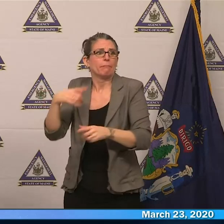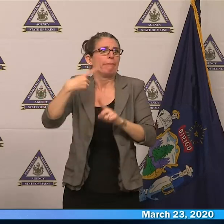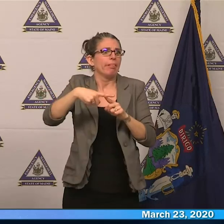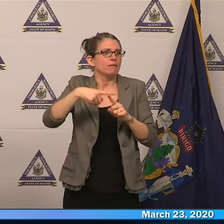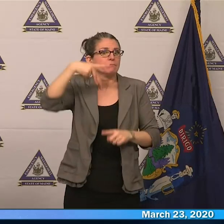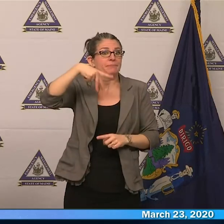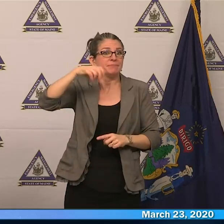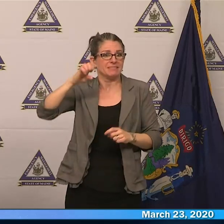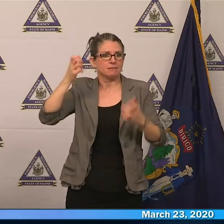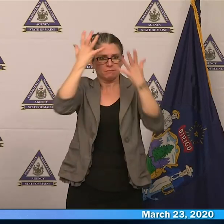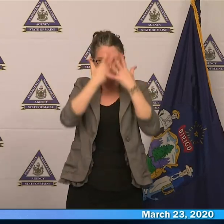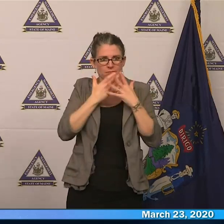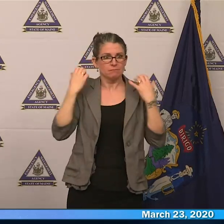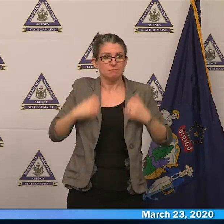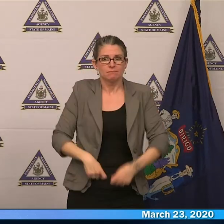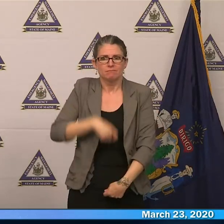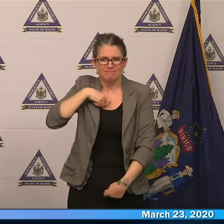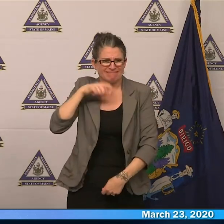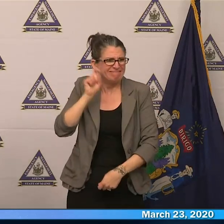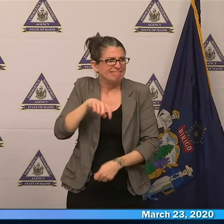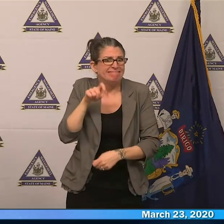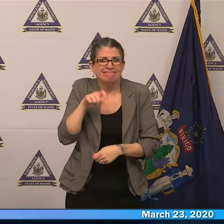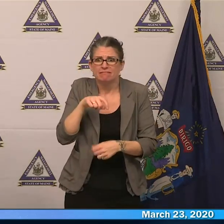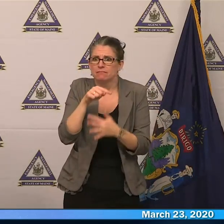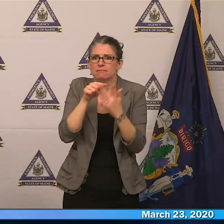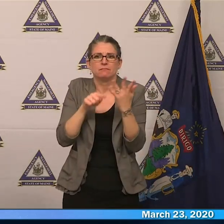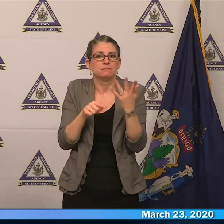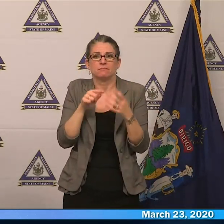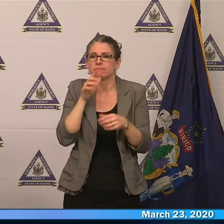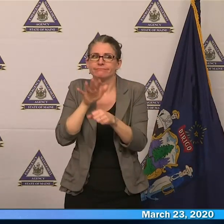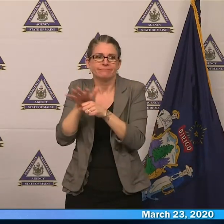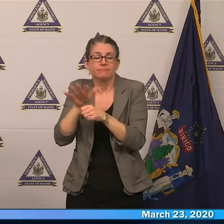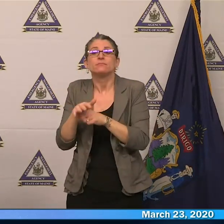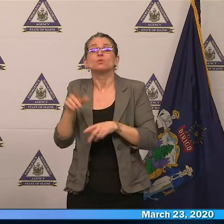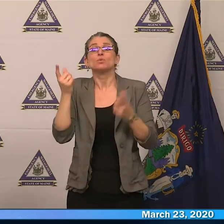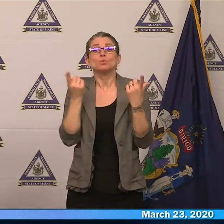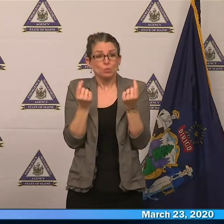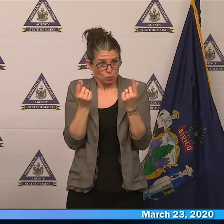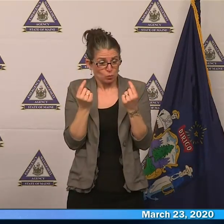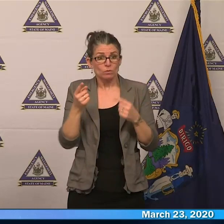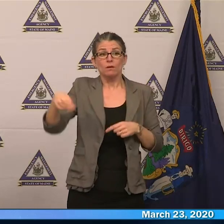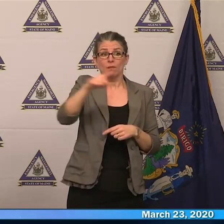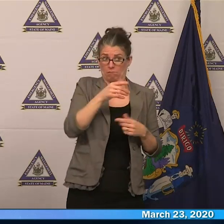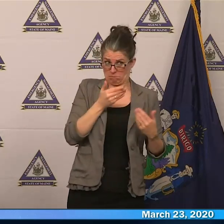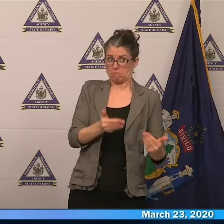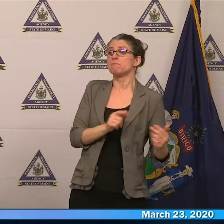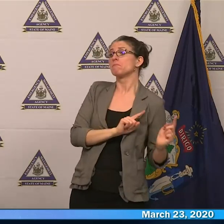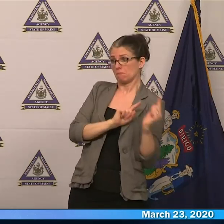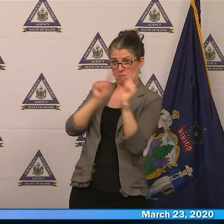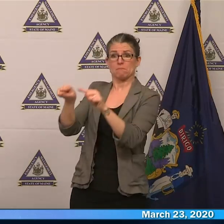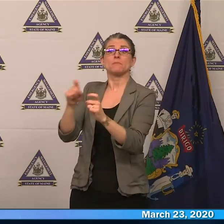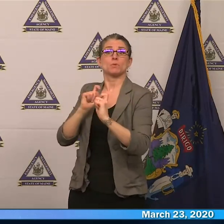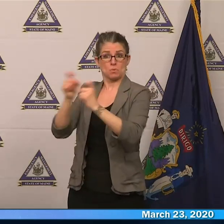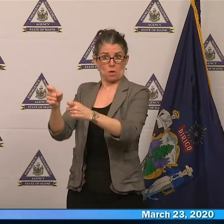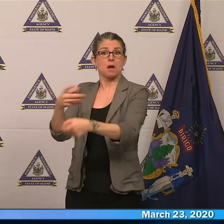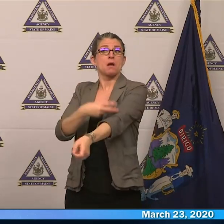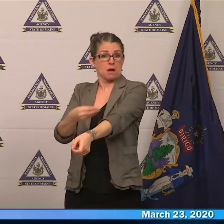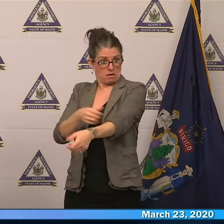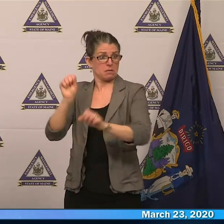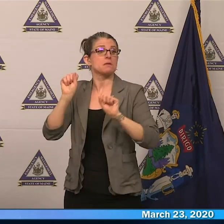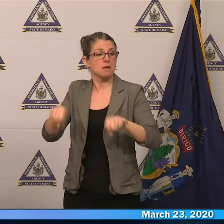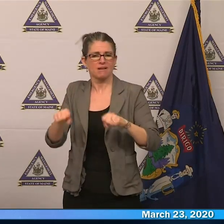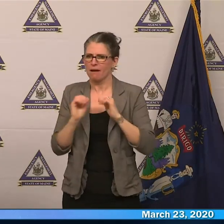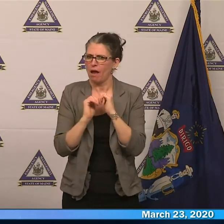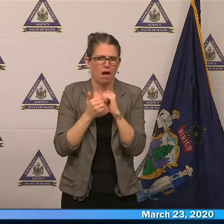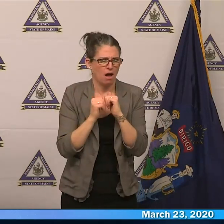blood. So blood donation is still possible. Blood centers in Maine, blood donation centers are equipped